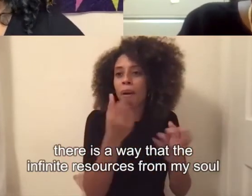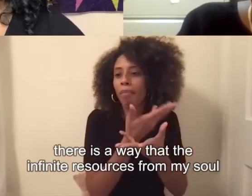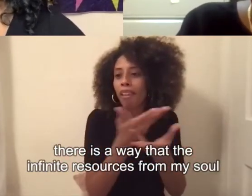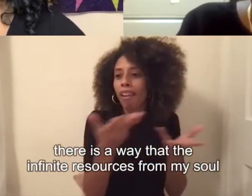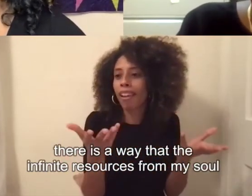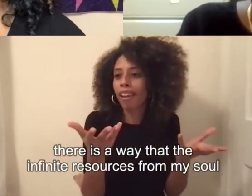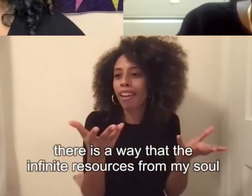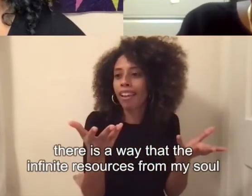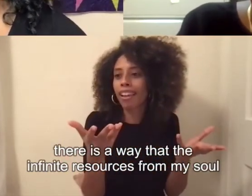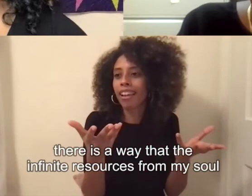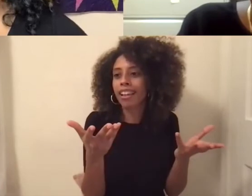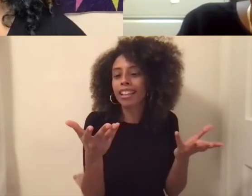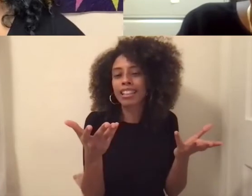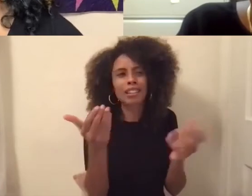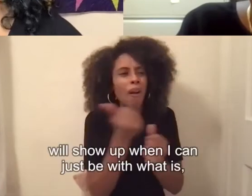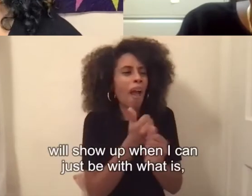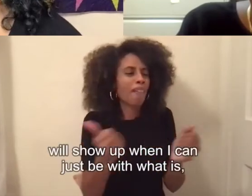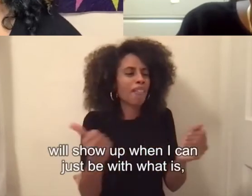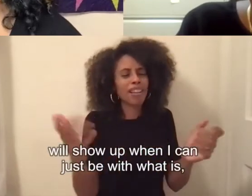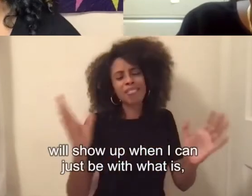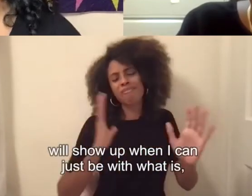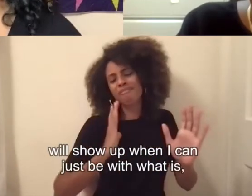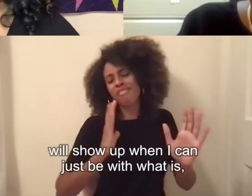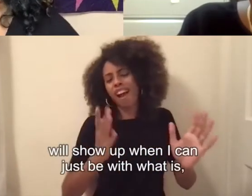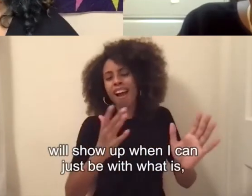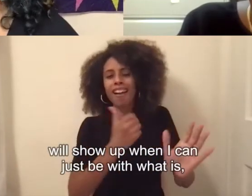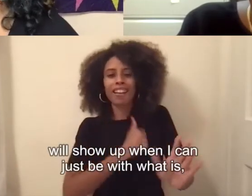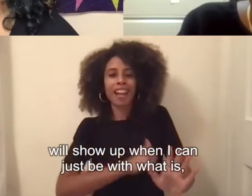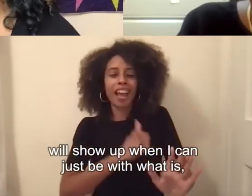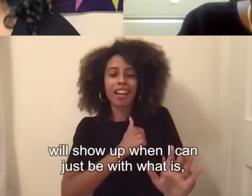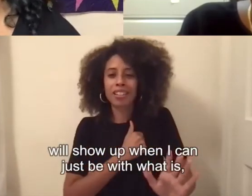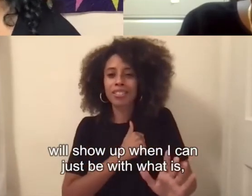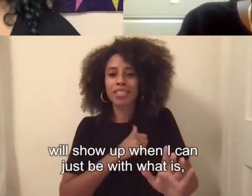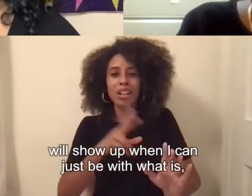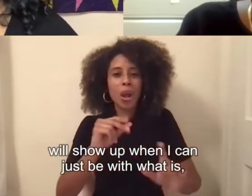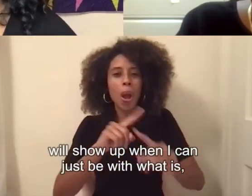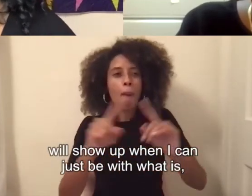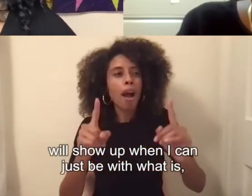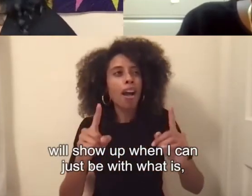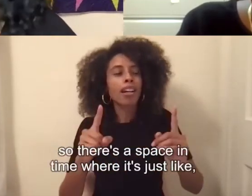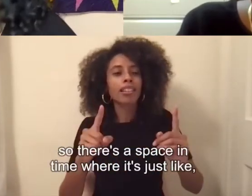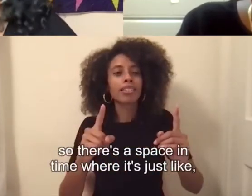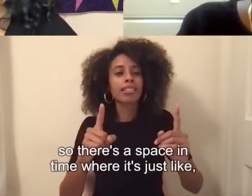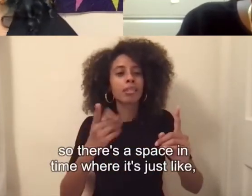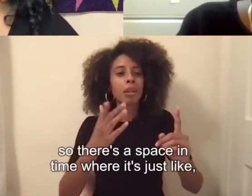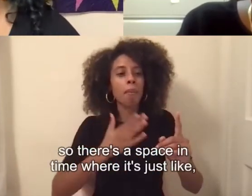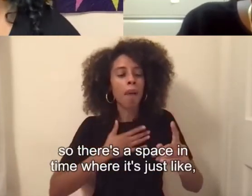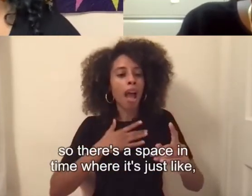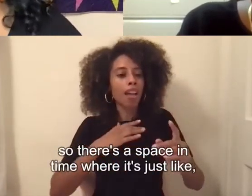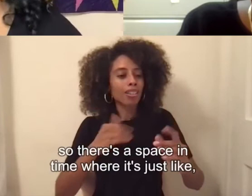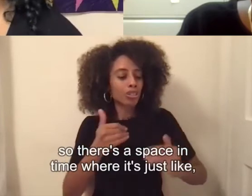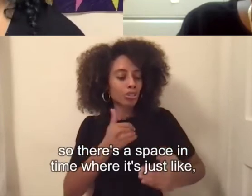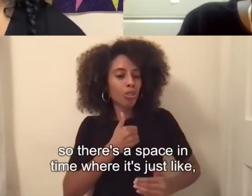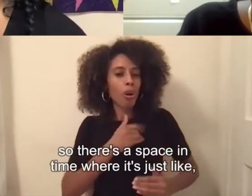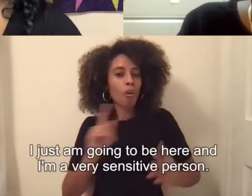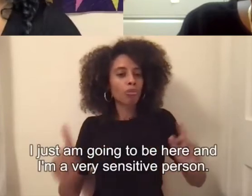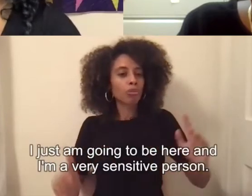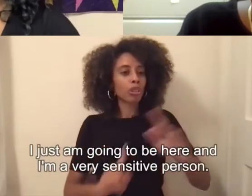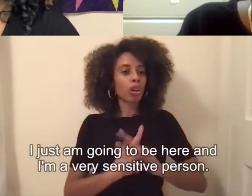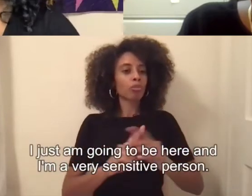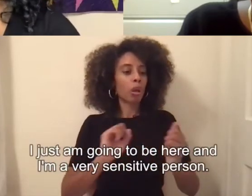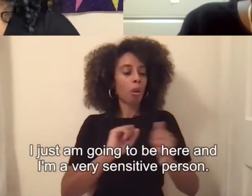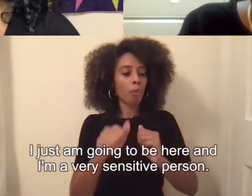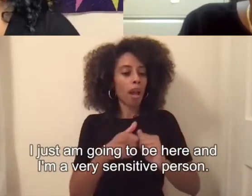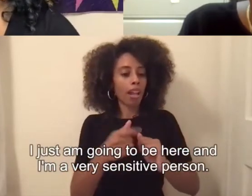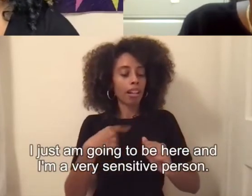infinite resources from my soul will show up when I can just be with what is. So there's a space and time where it's just like, I